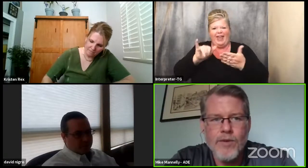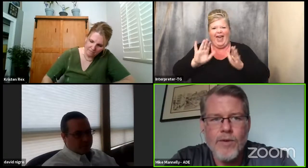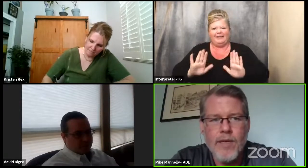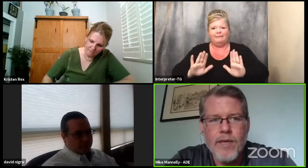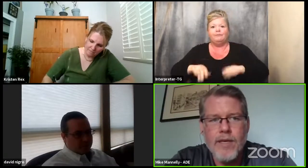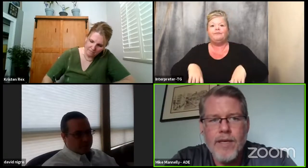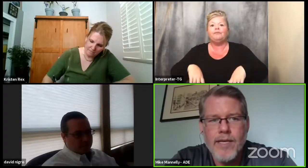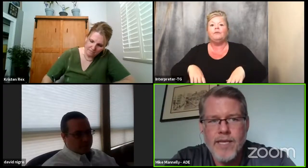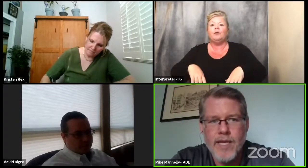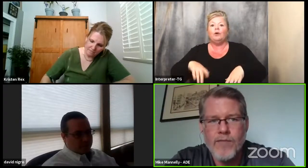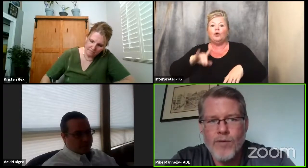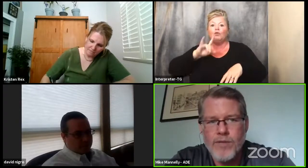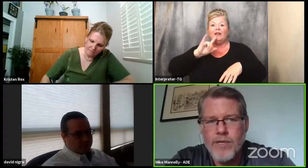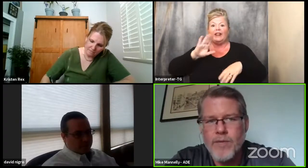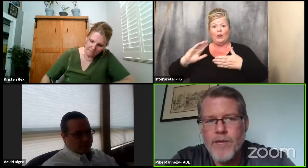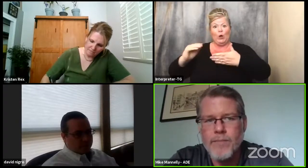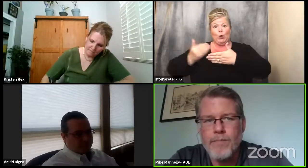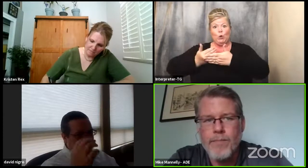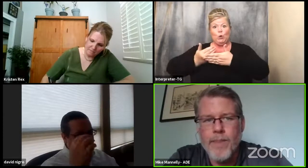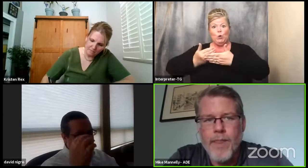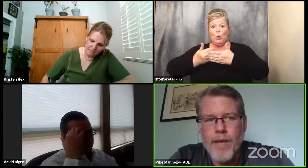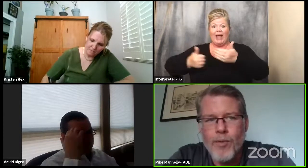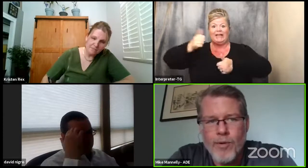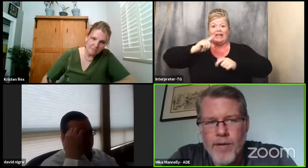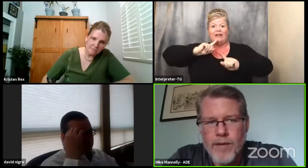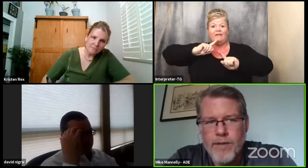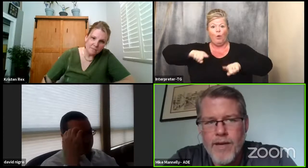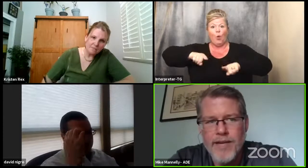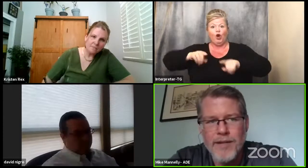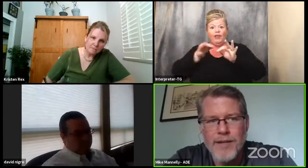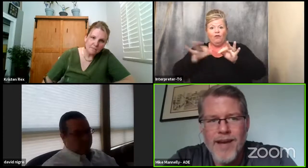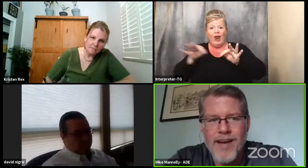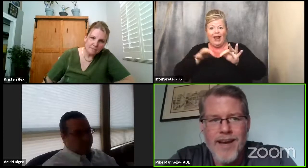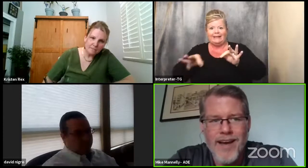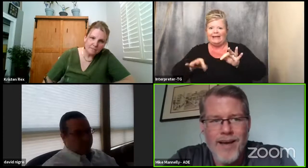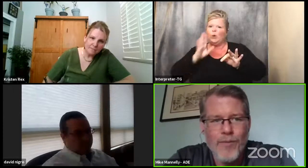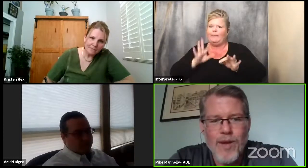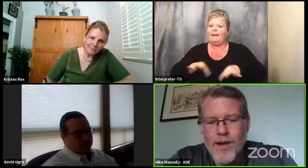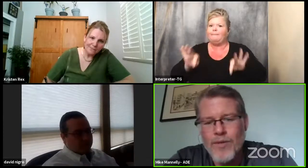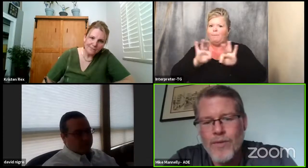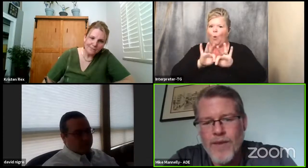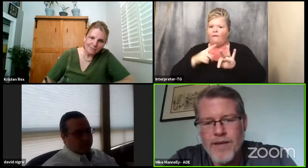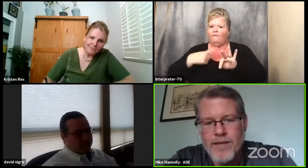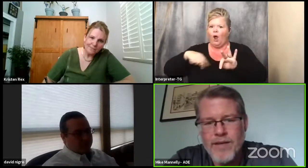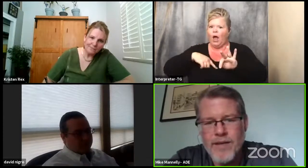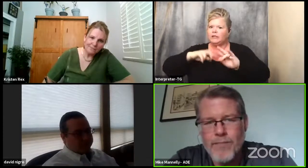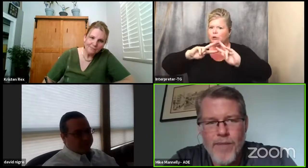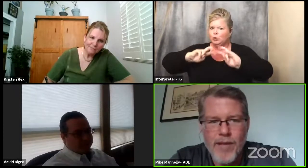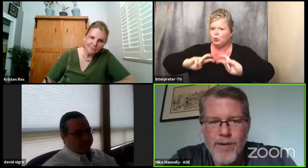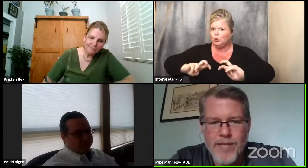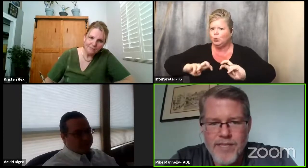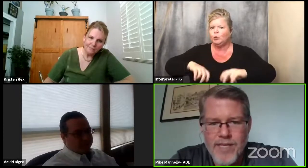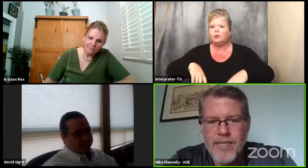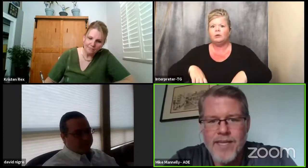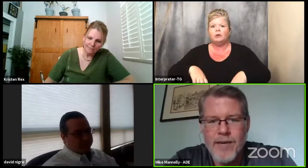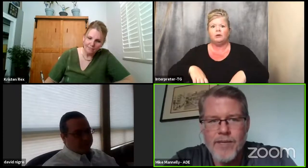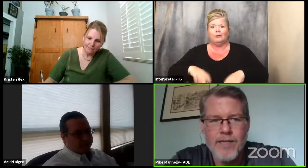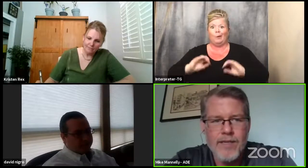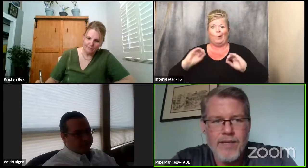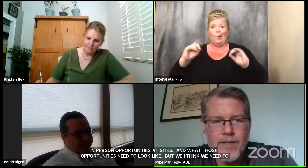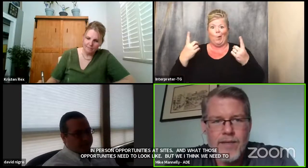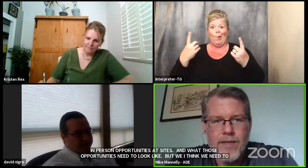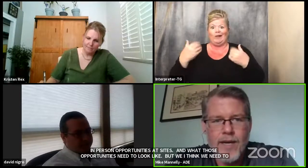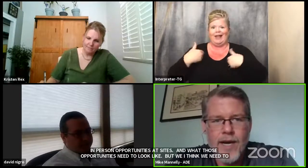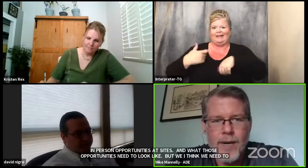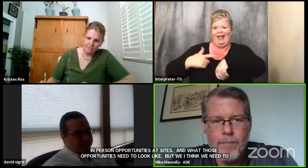this new executive order is going to be important, and I don't think we've had anybody in the states had time